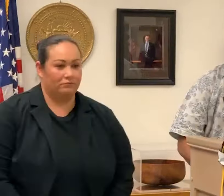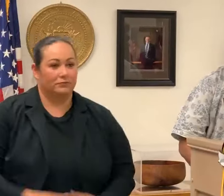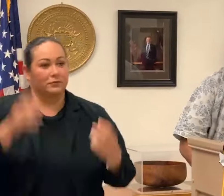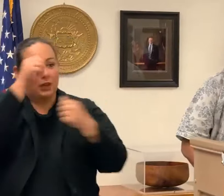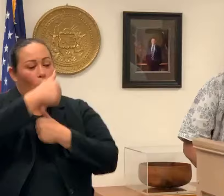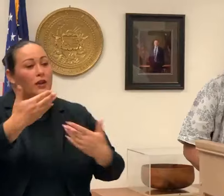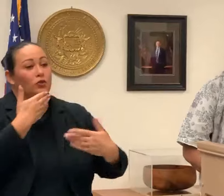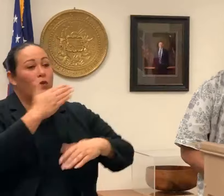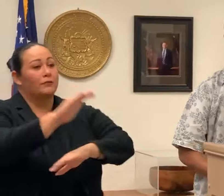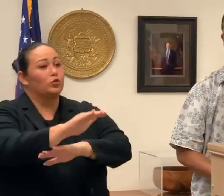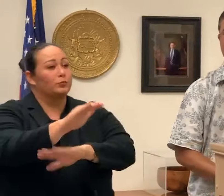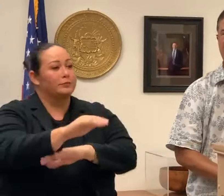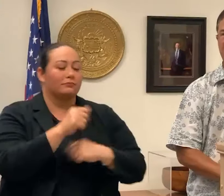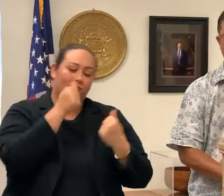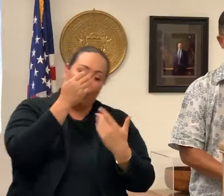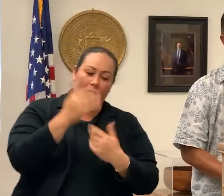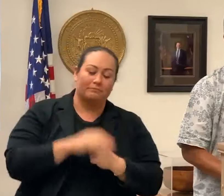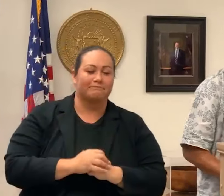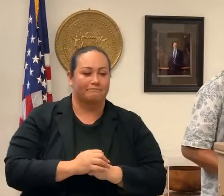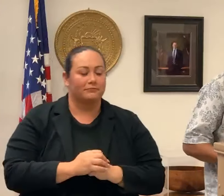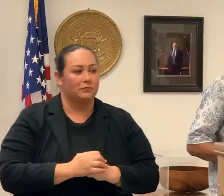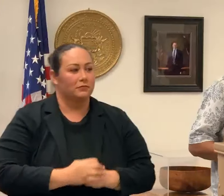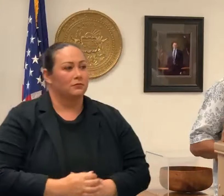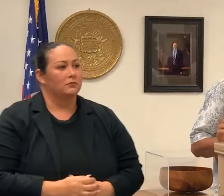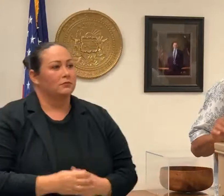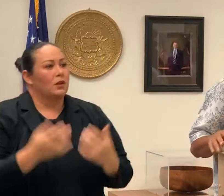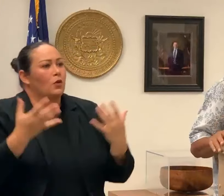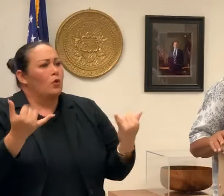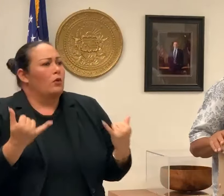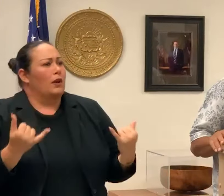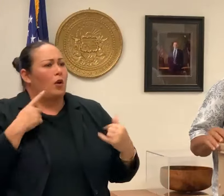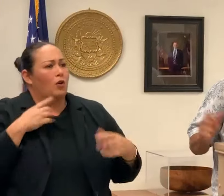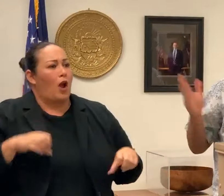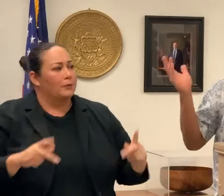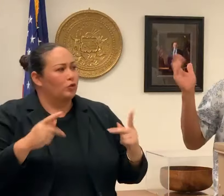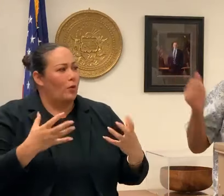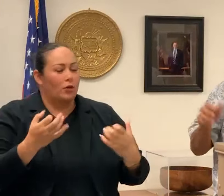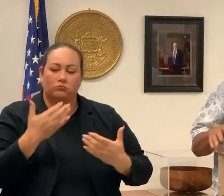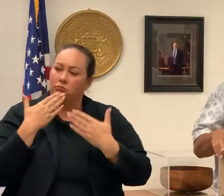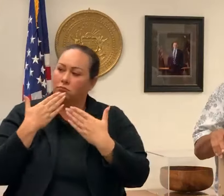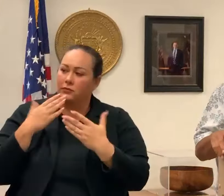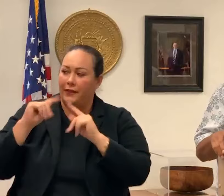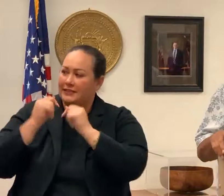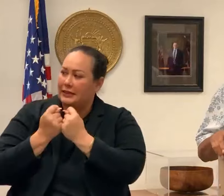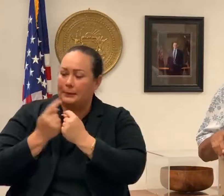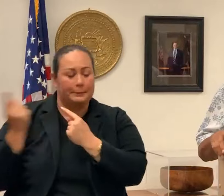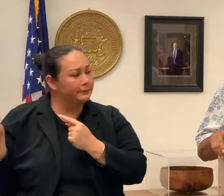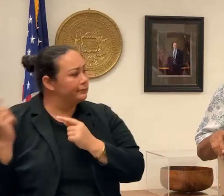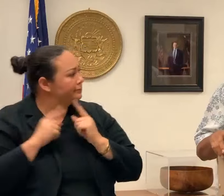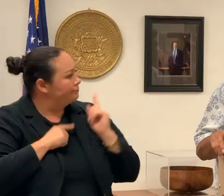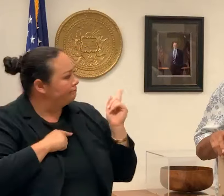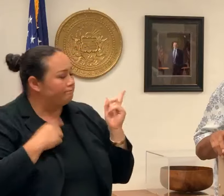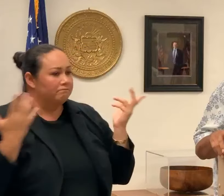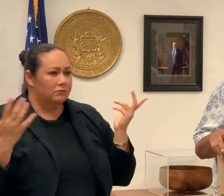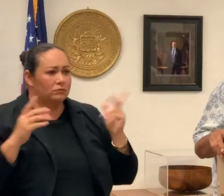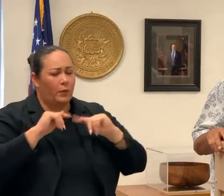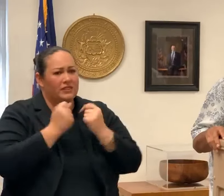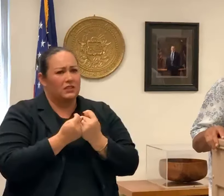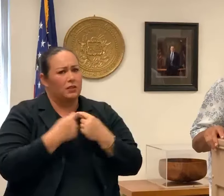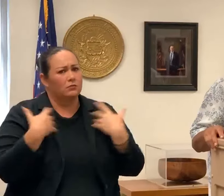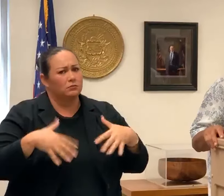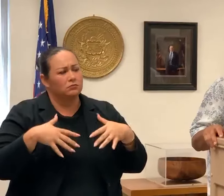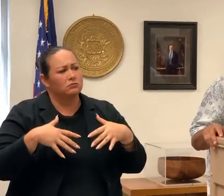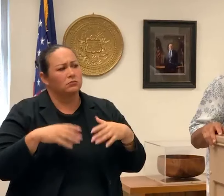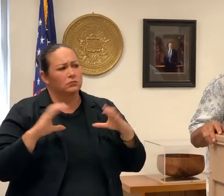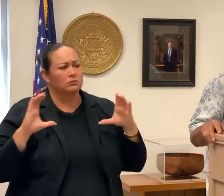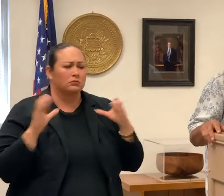Aloha and good afternoon. Aloha. I want to take this opportunity to thank the team here, and I really mean the team because